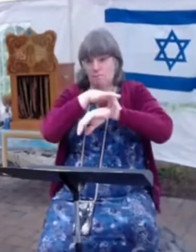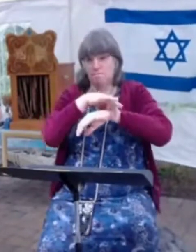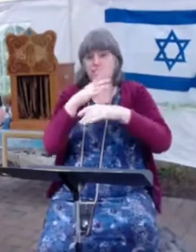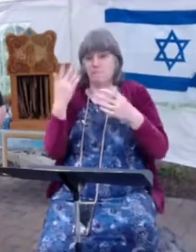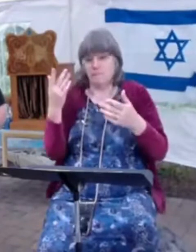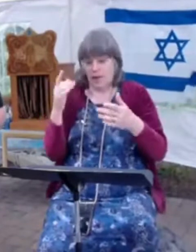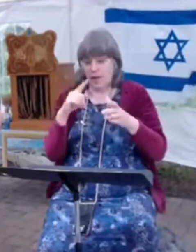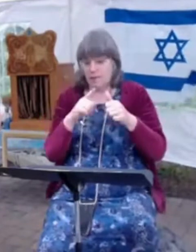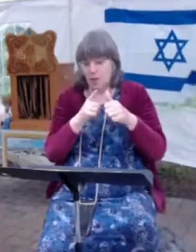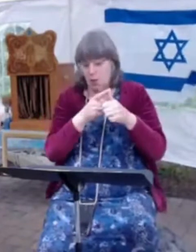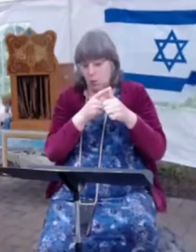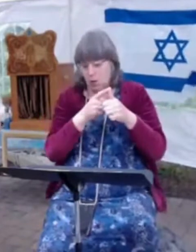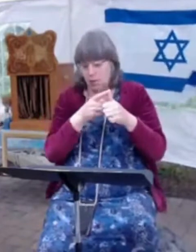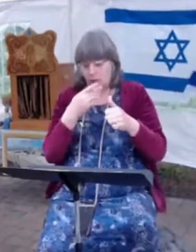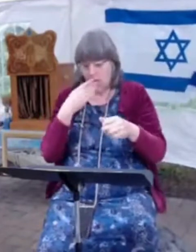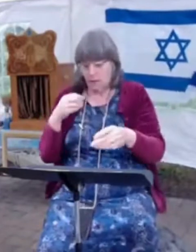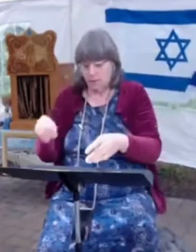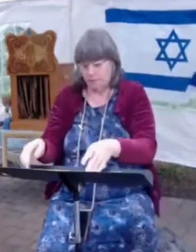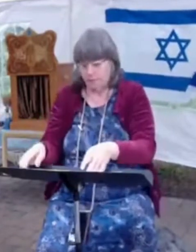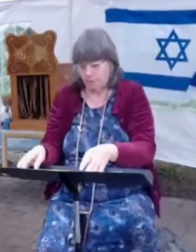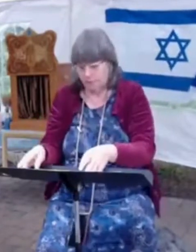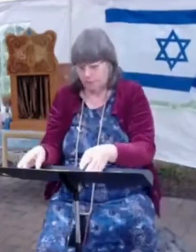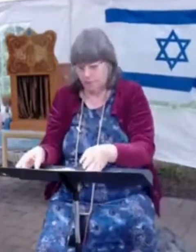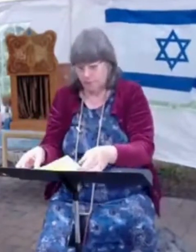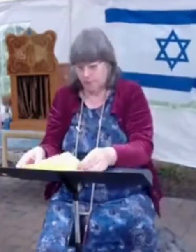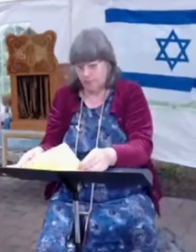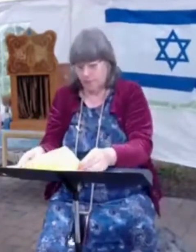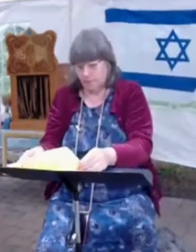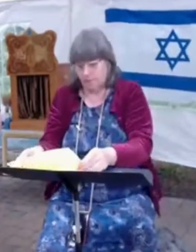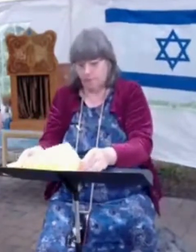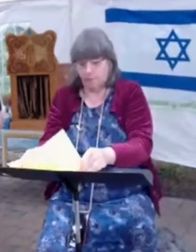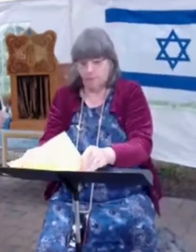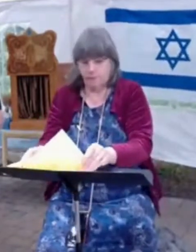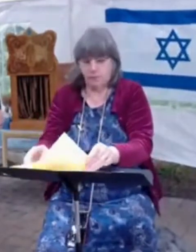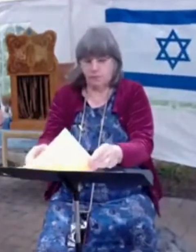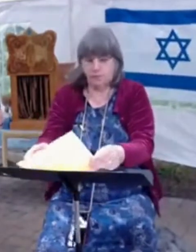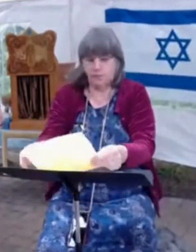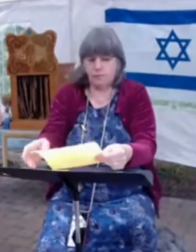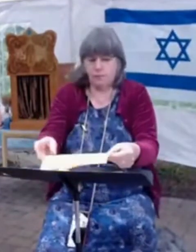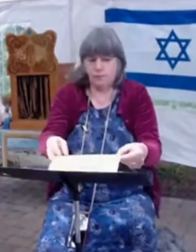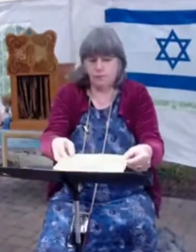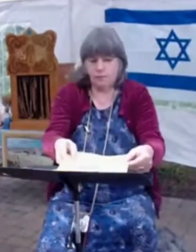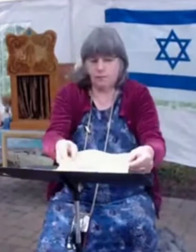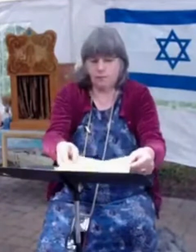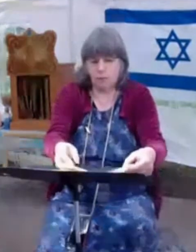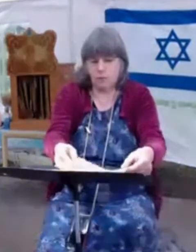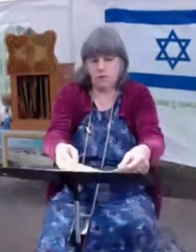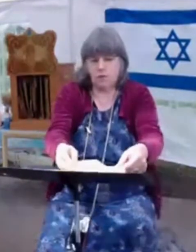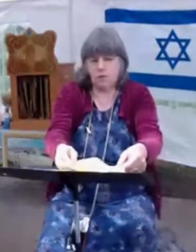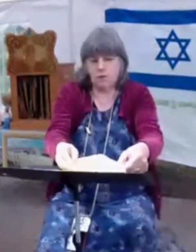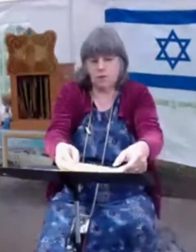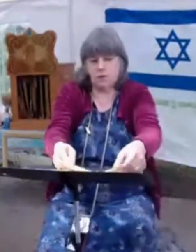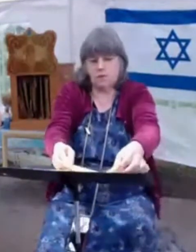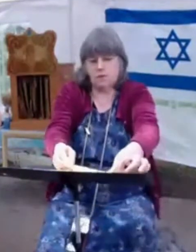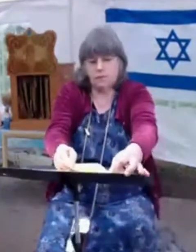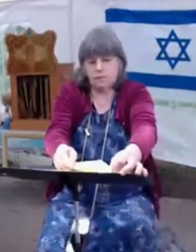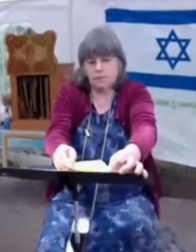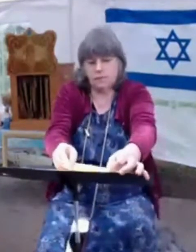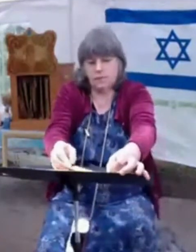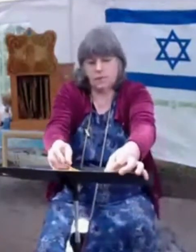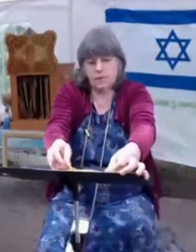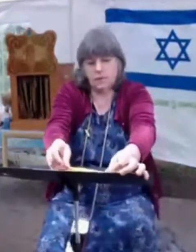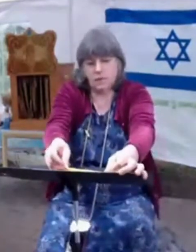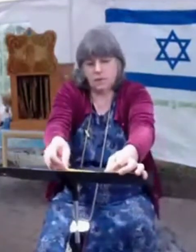So, to put it all into one message, the program of the Besorah, of the good